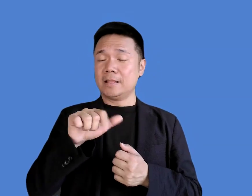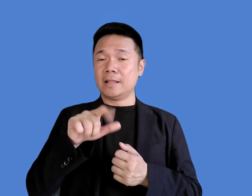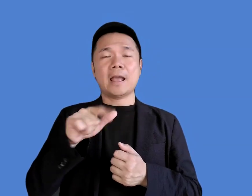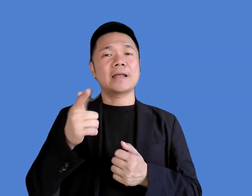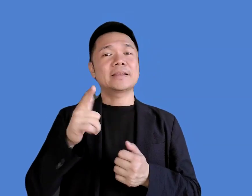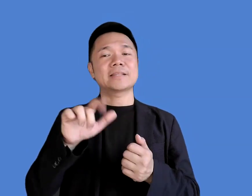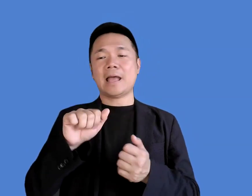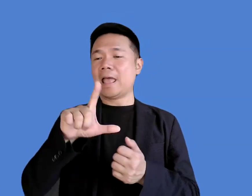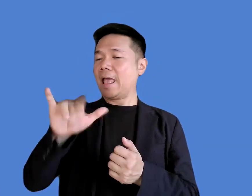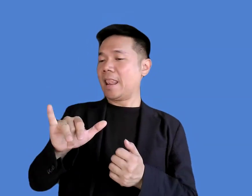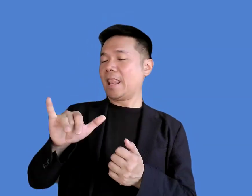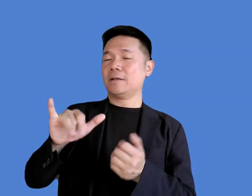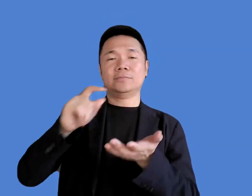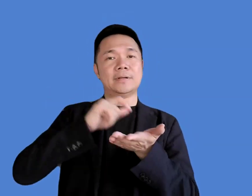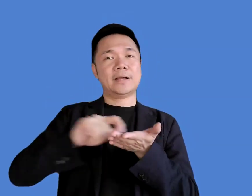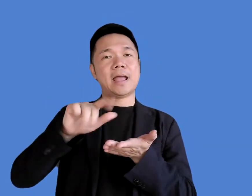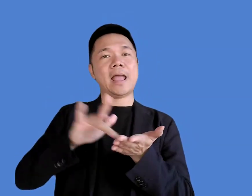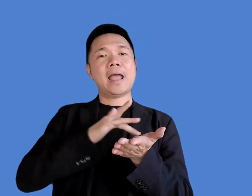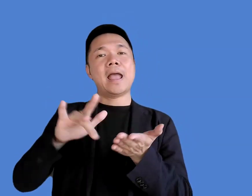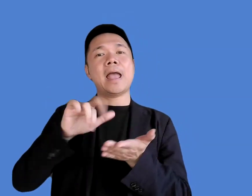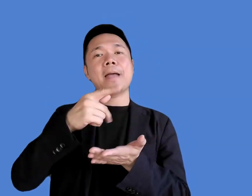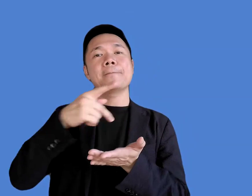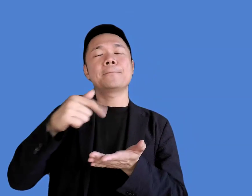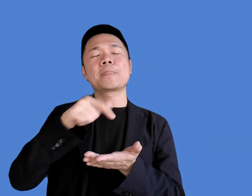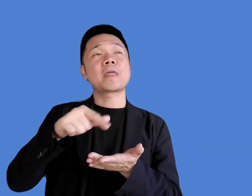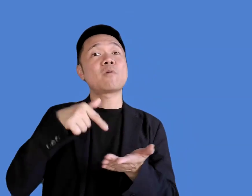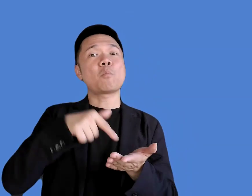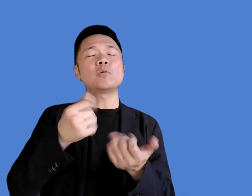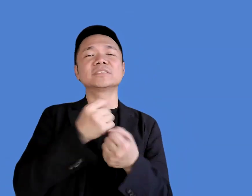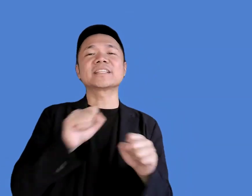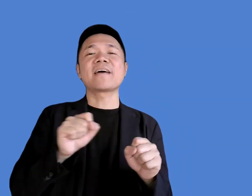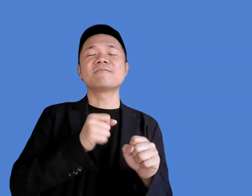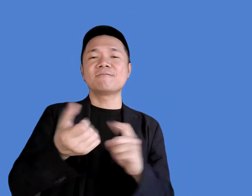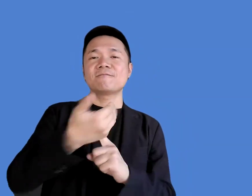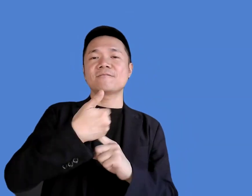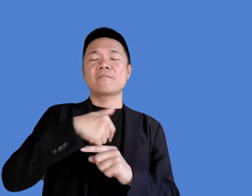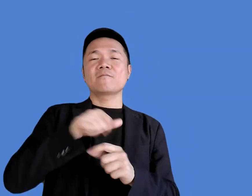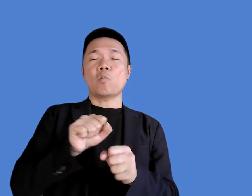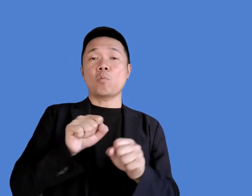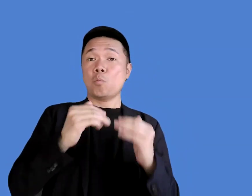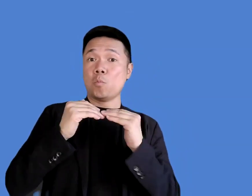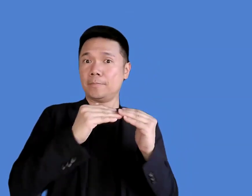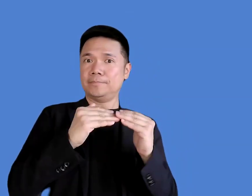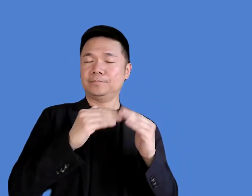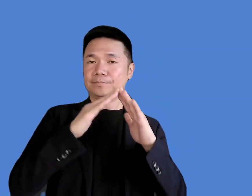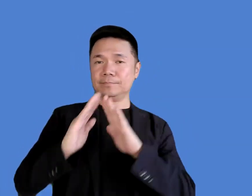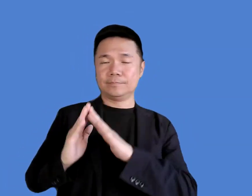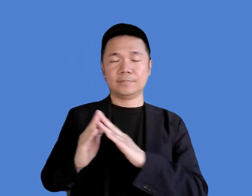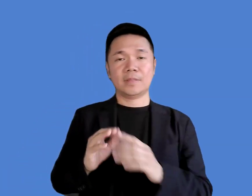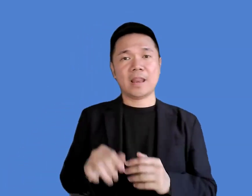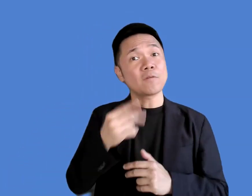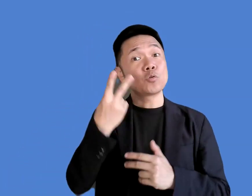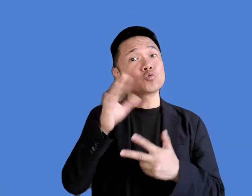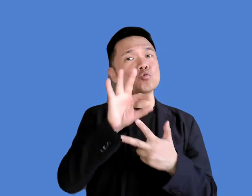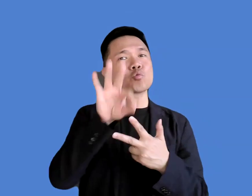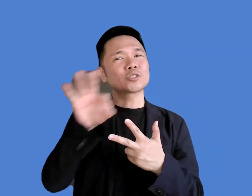app, which offers an innovative solution to creating safer workplace and even cities. So I have two questions